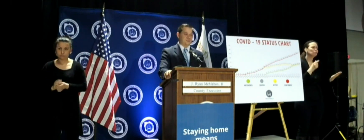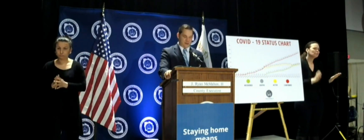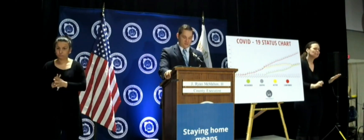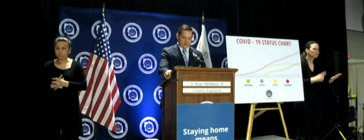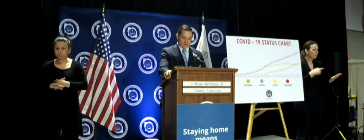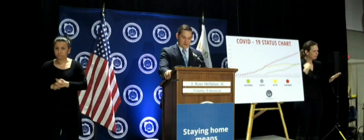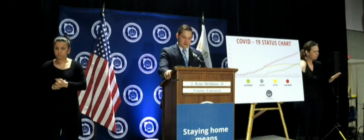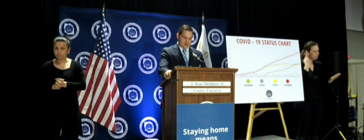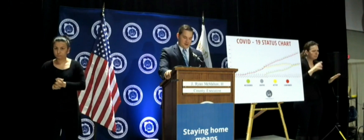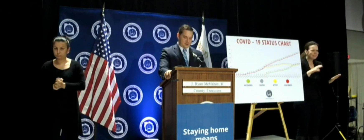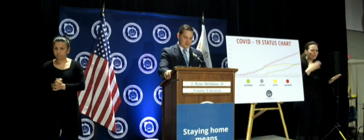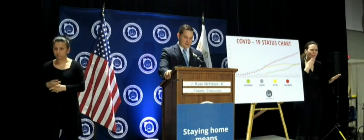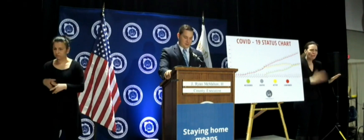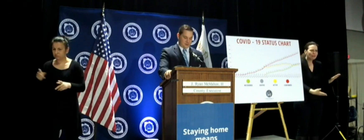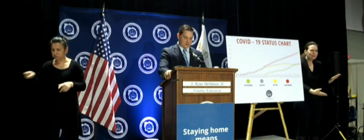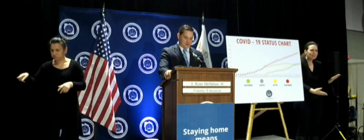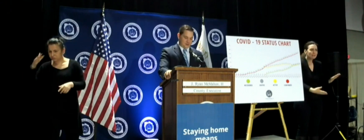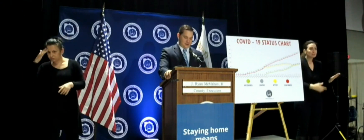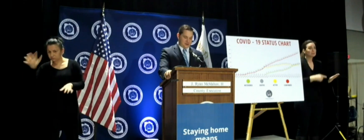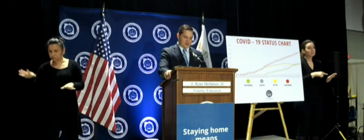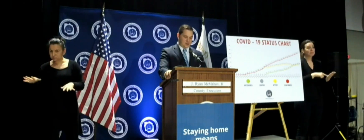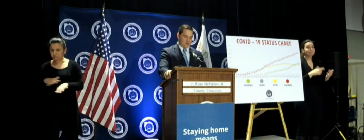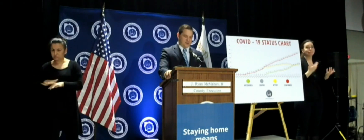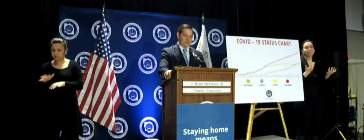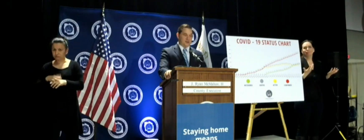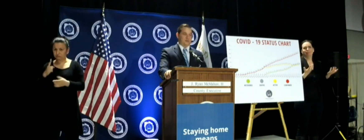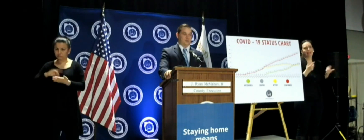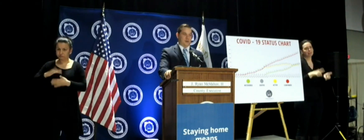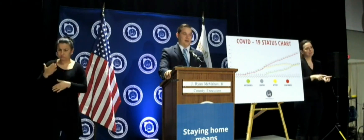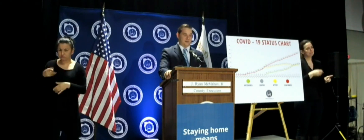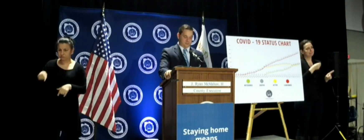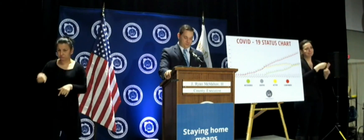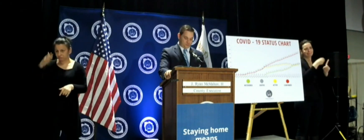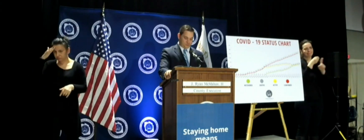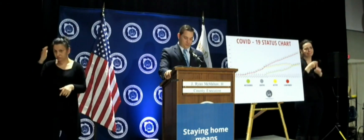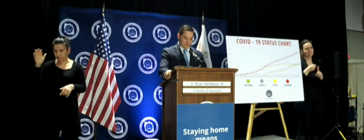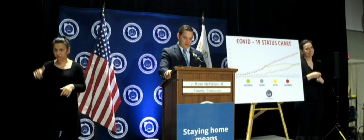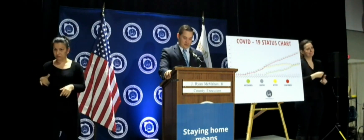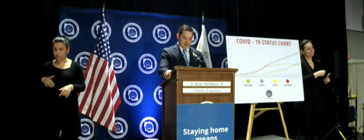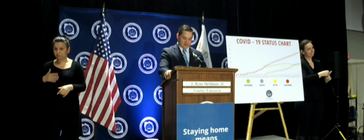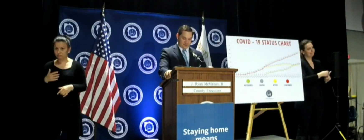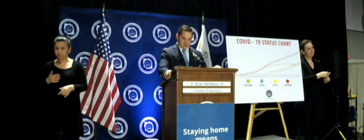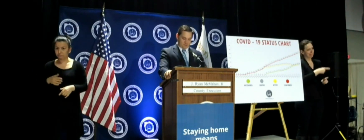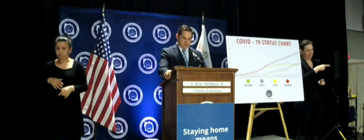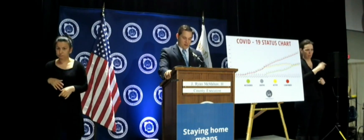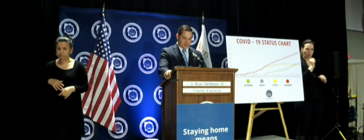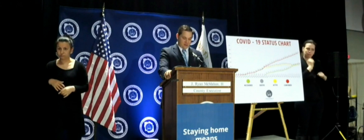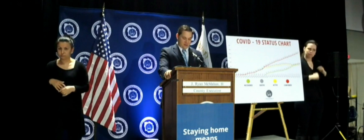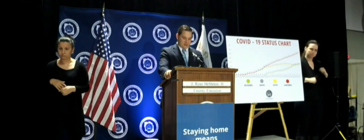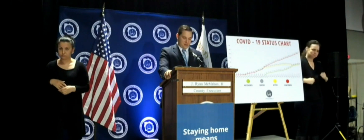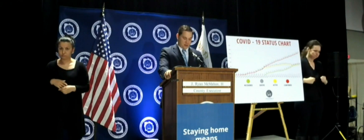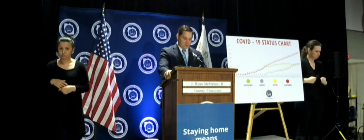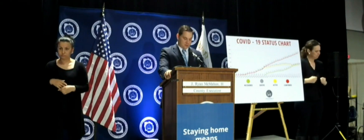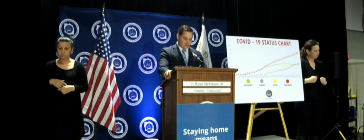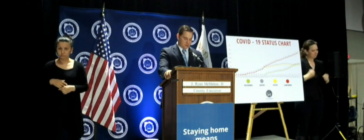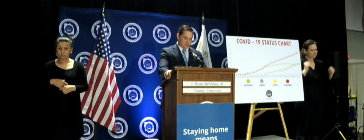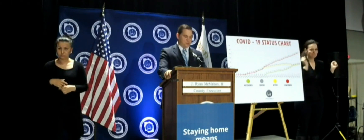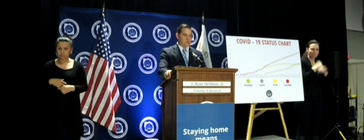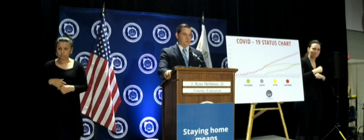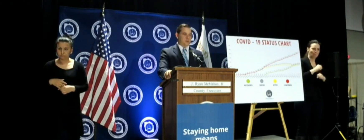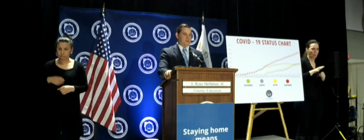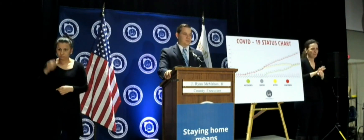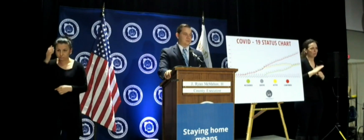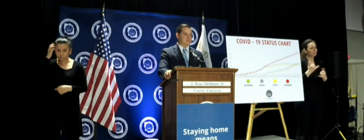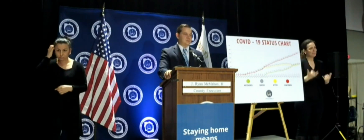of time there. So Elbridge hung tough for a while. But now we got to make sure those